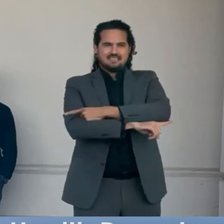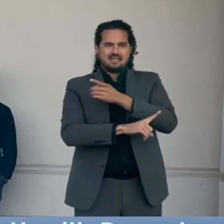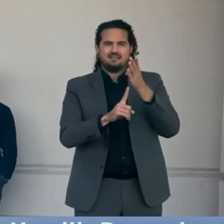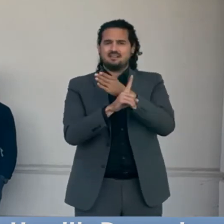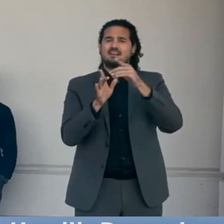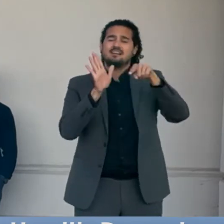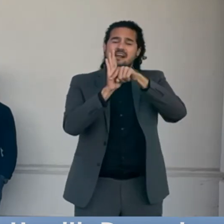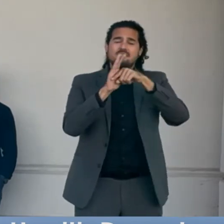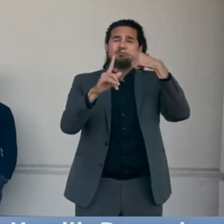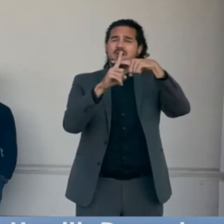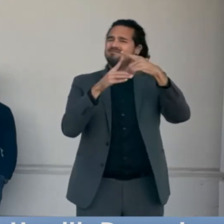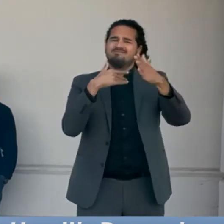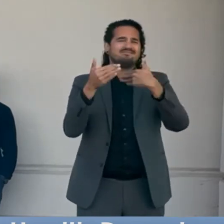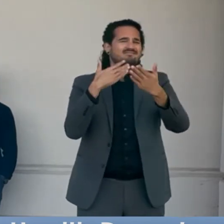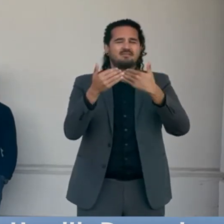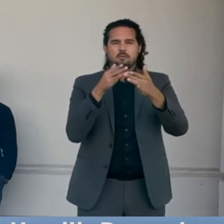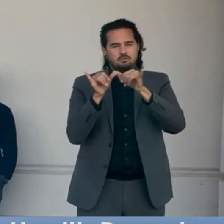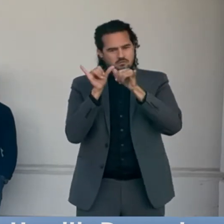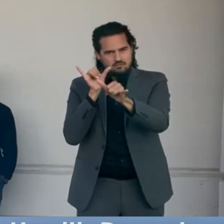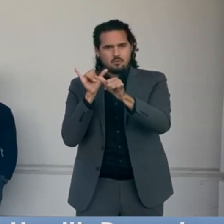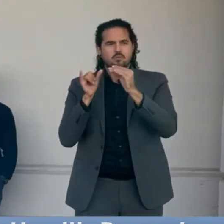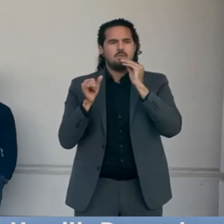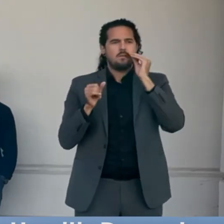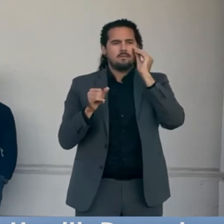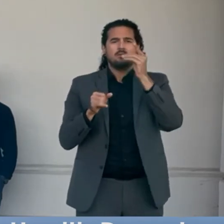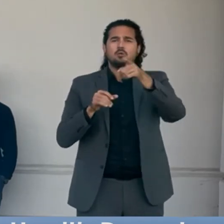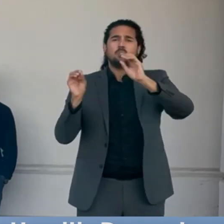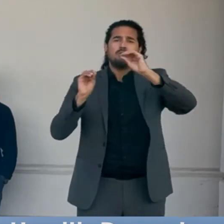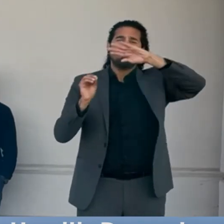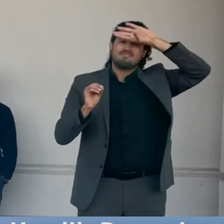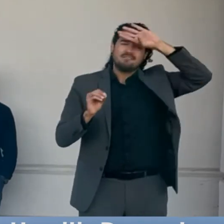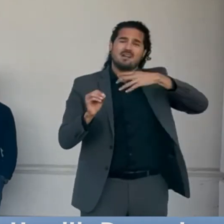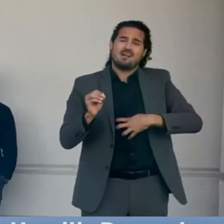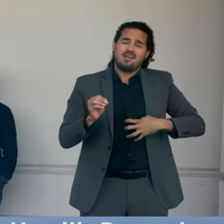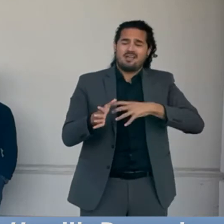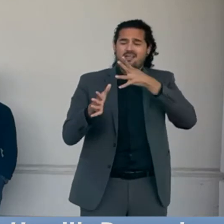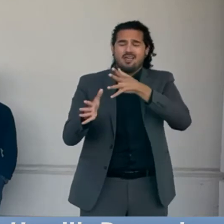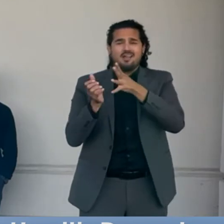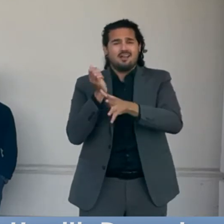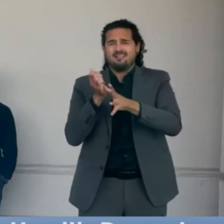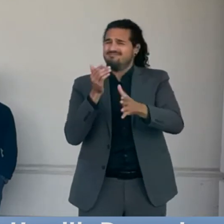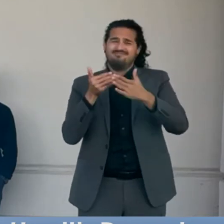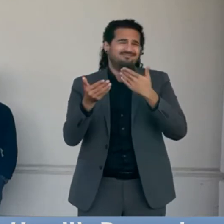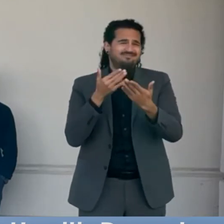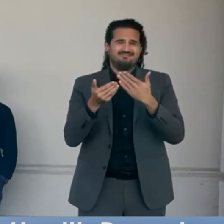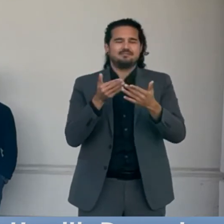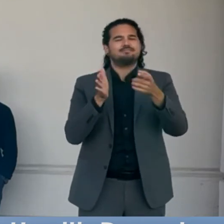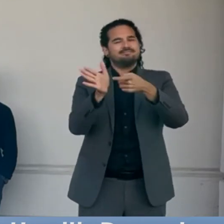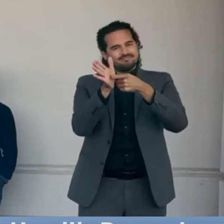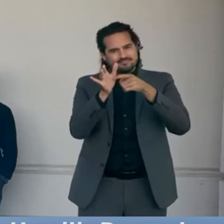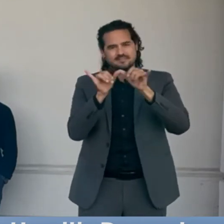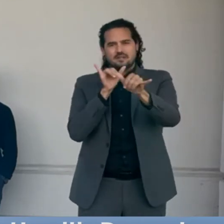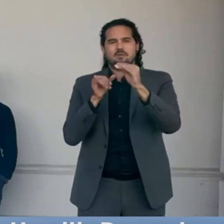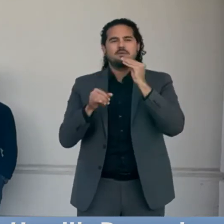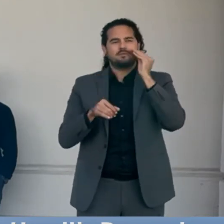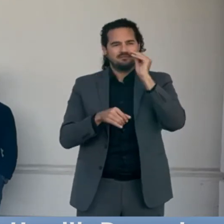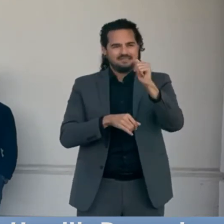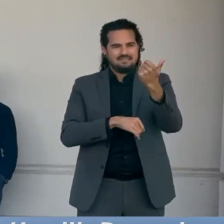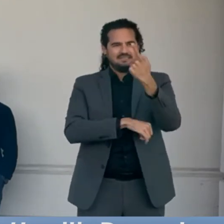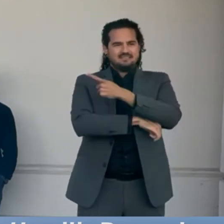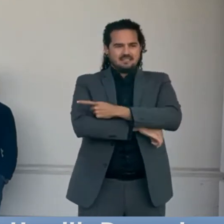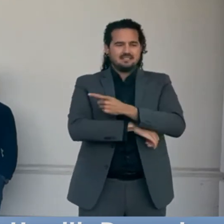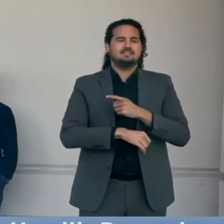they don't have symptoms. If somebody does have symptoms, we ask that they both get tested right away and that they also test